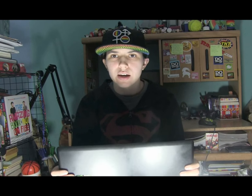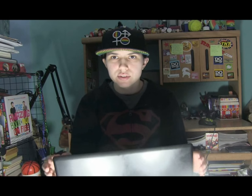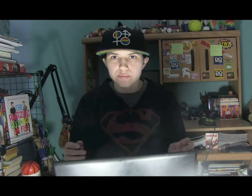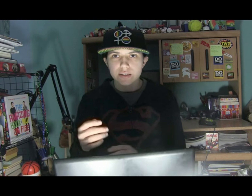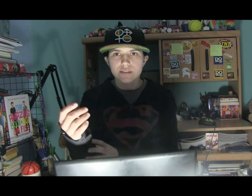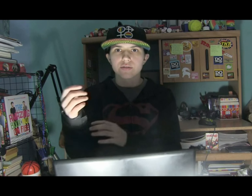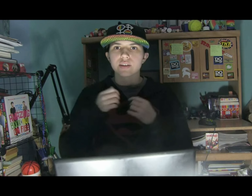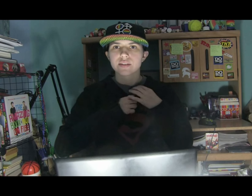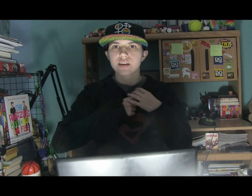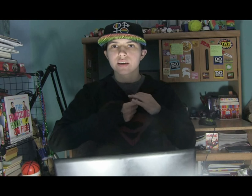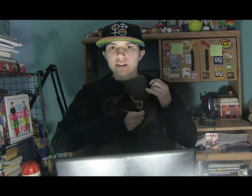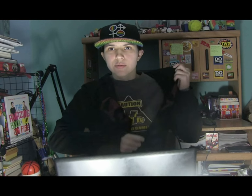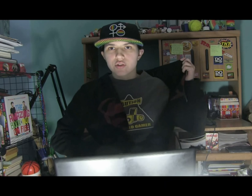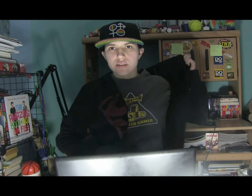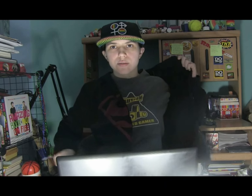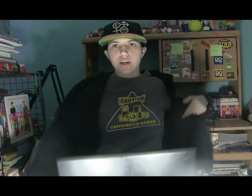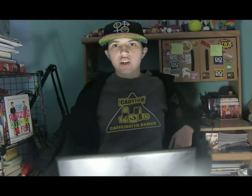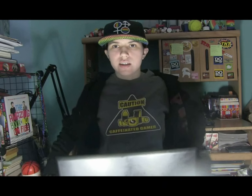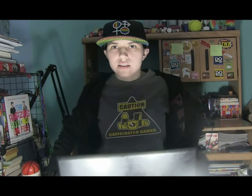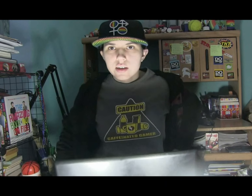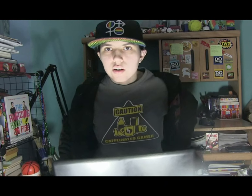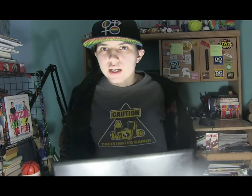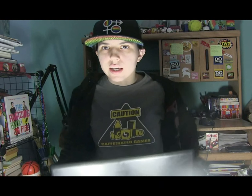counts in my series. Let me just unzip my jacket. Okay.